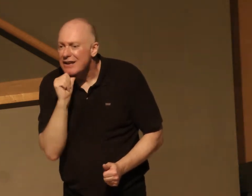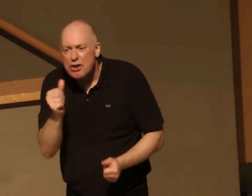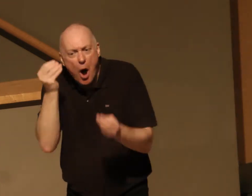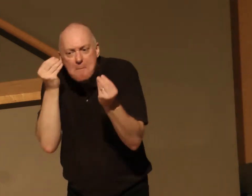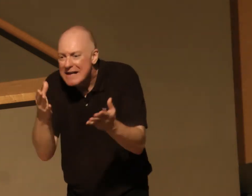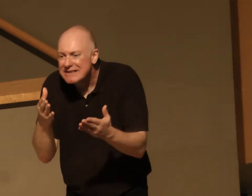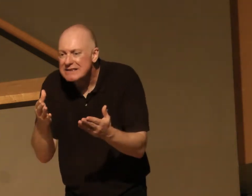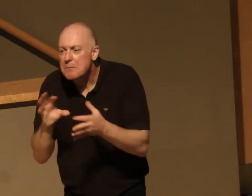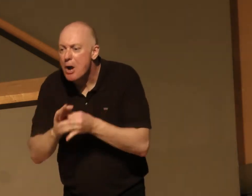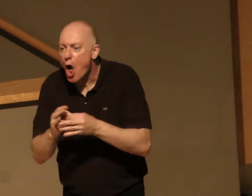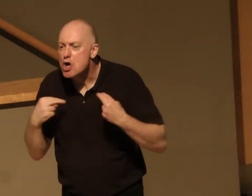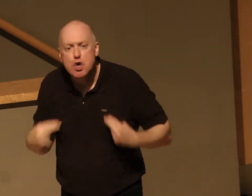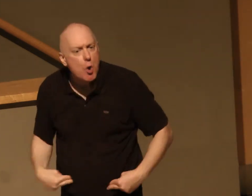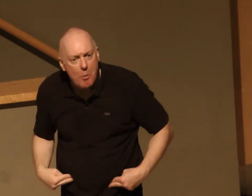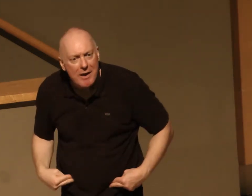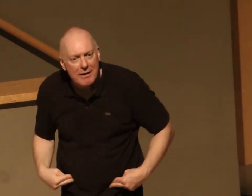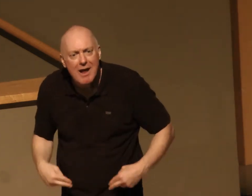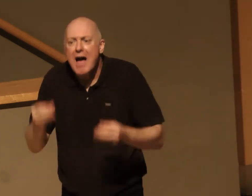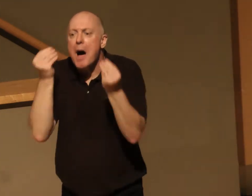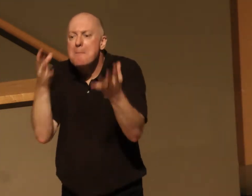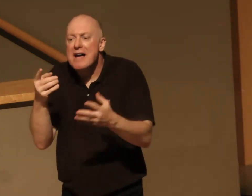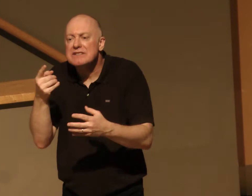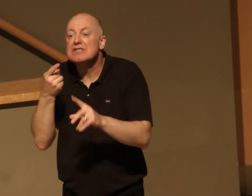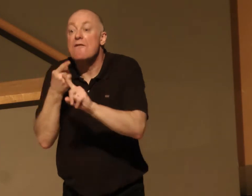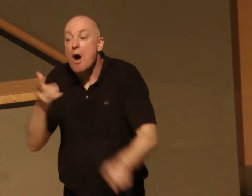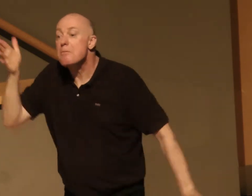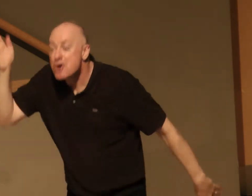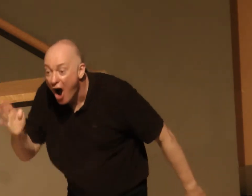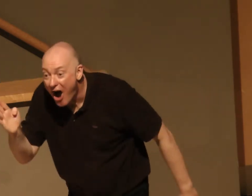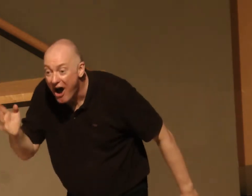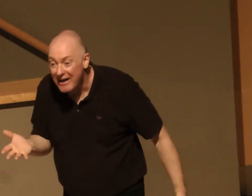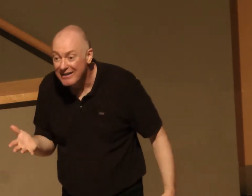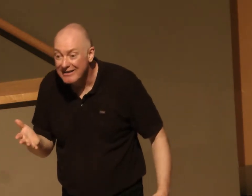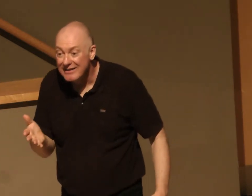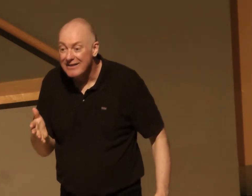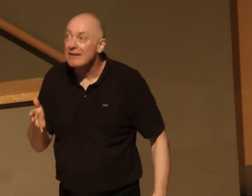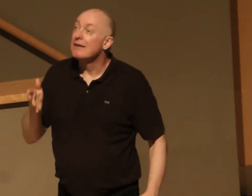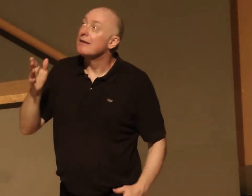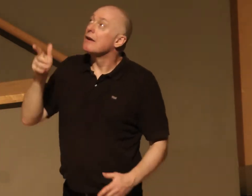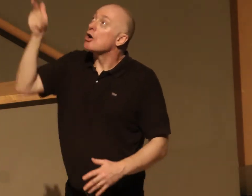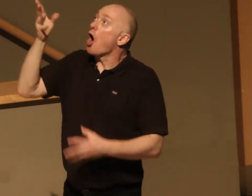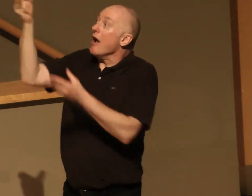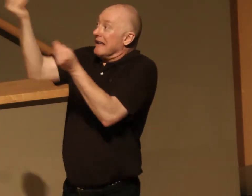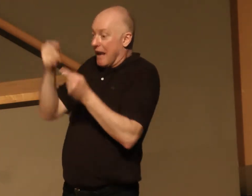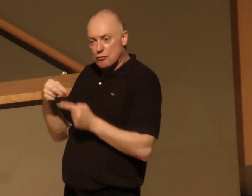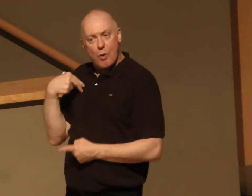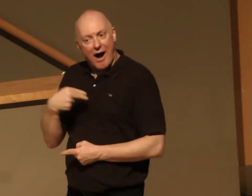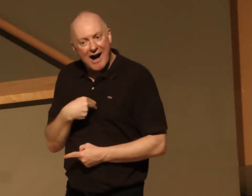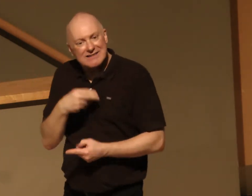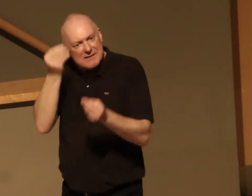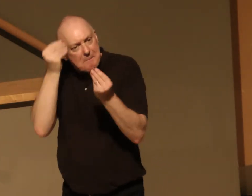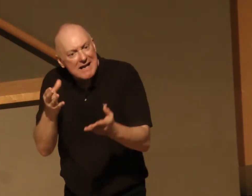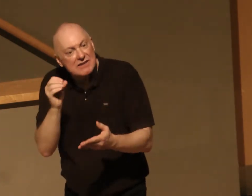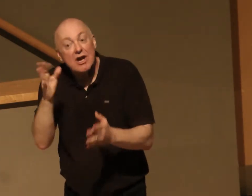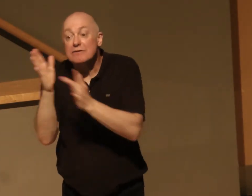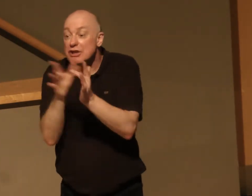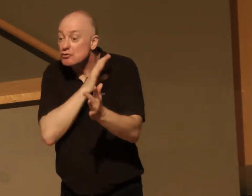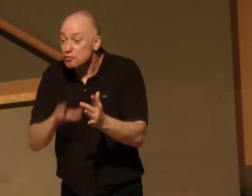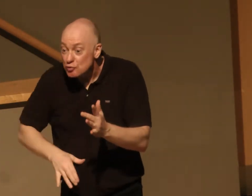human beings. It's a message that comes from God who is entrusted to us. The message that Jesus Christ lived a perfect life.